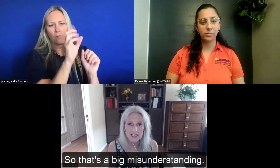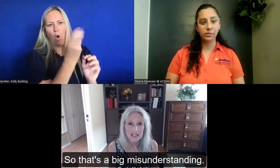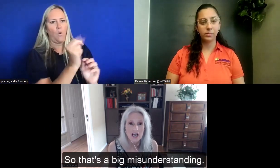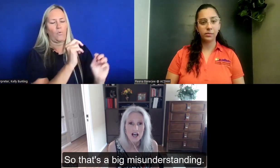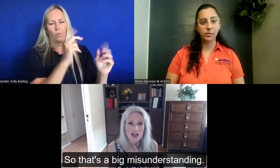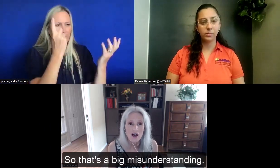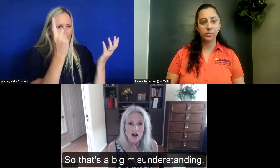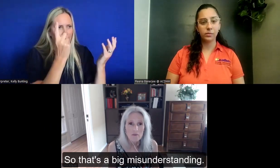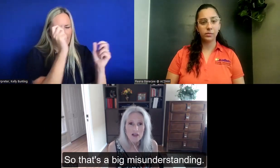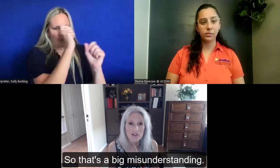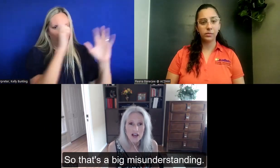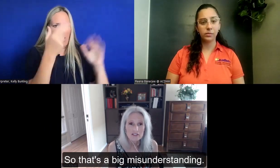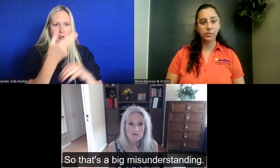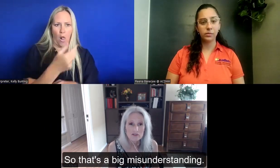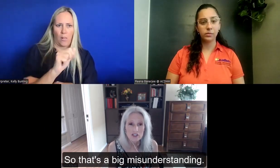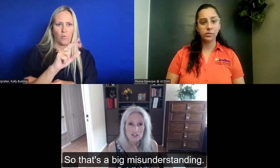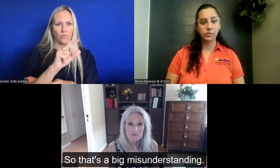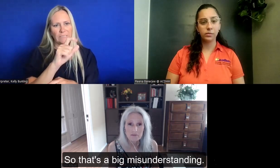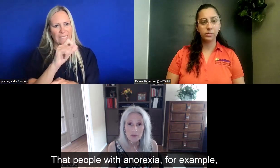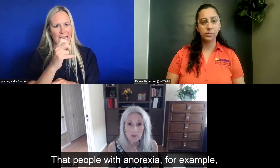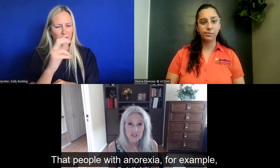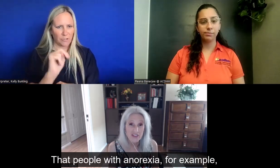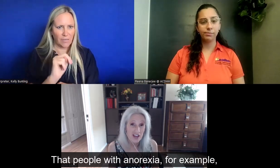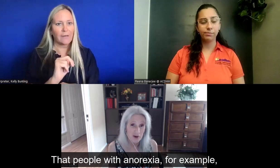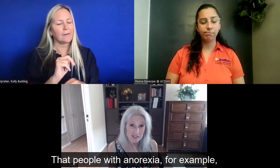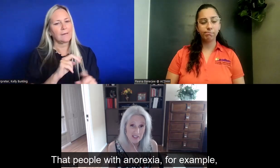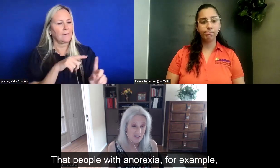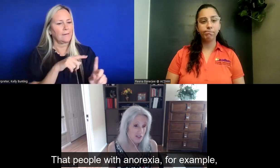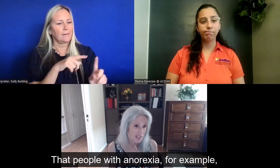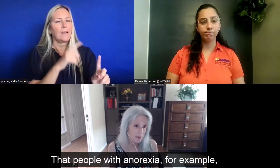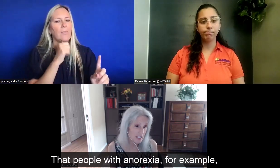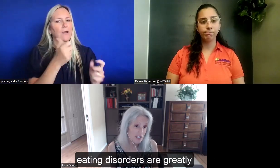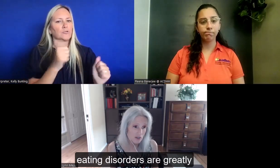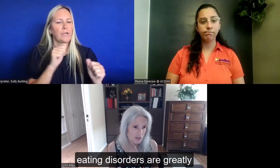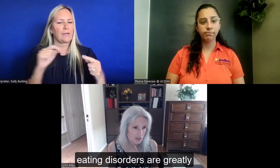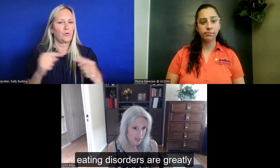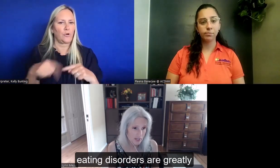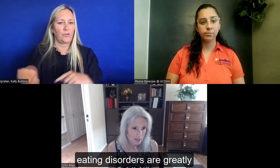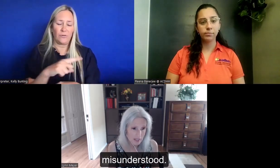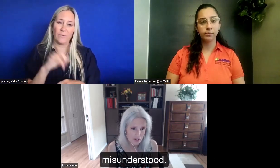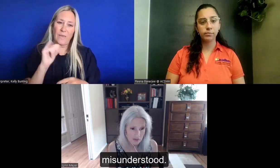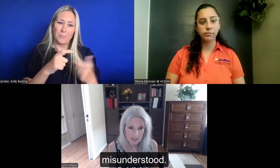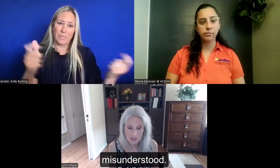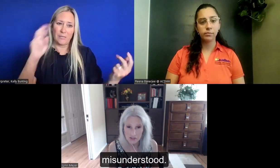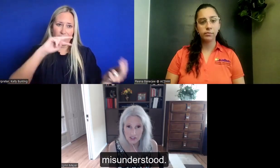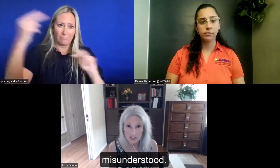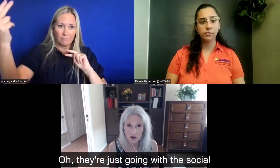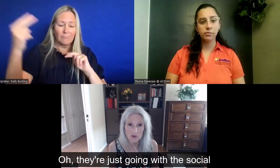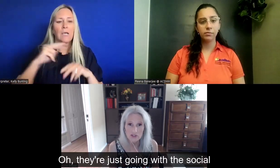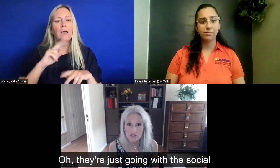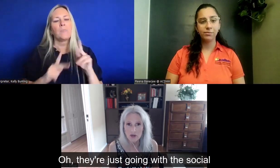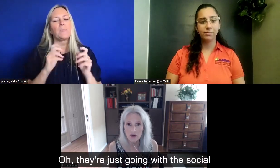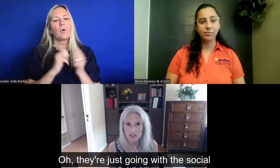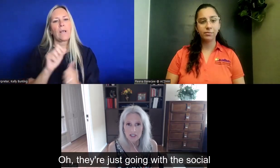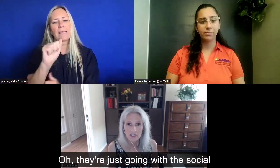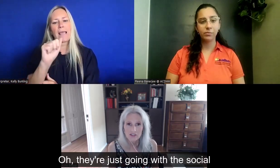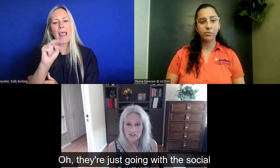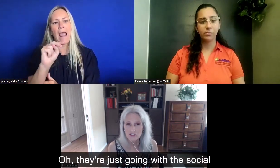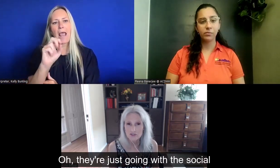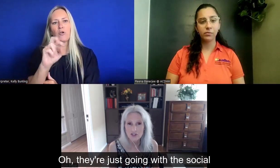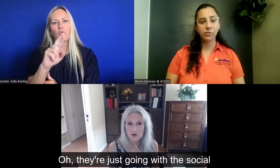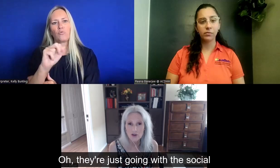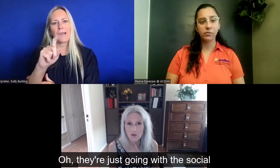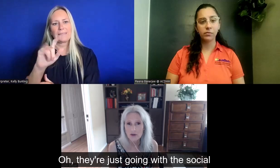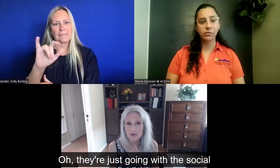misunderstanding, that people with anorexia, for example, eating disorders, are greatly misunderstood, that, oh, they're